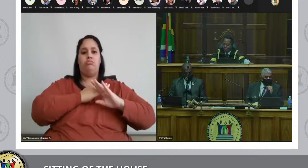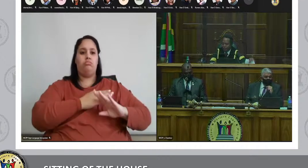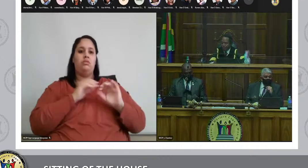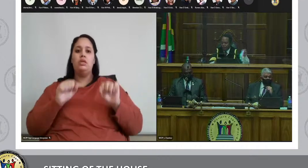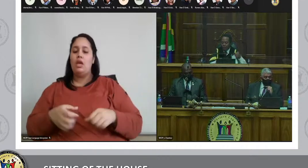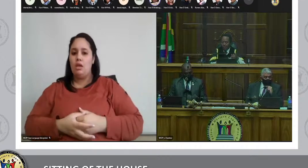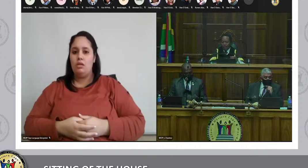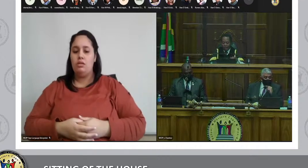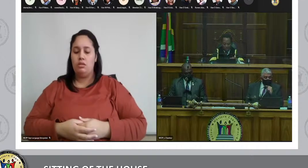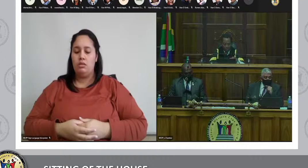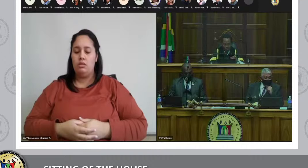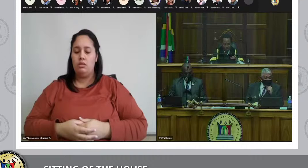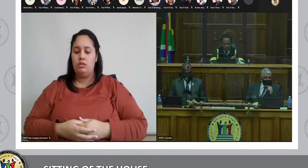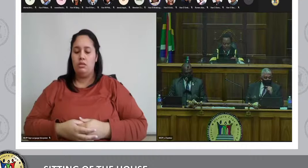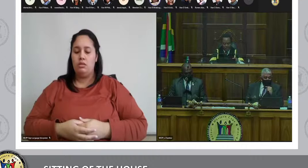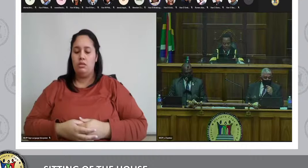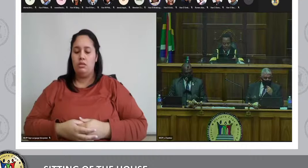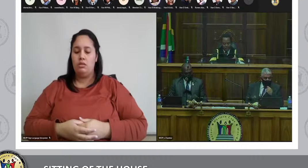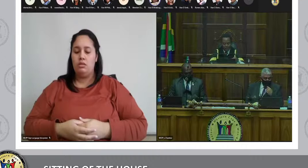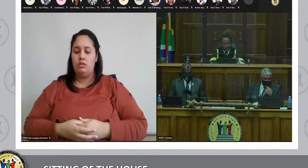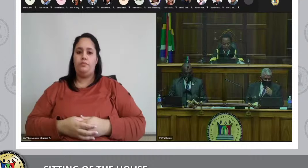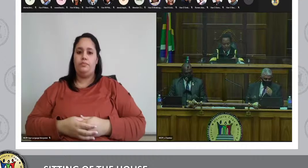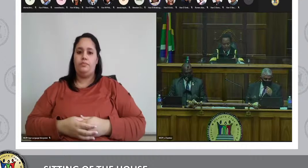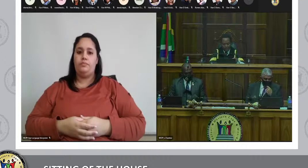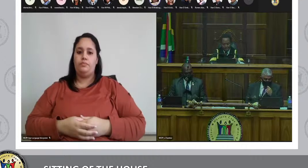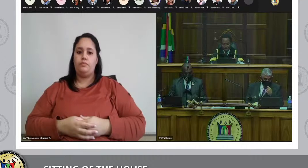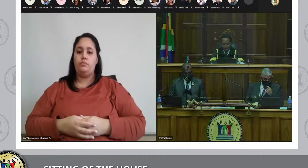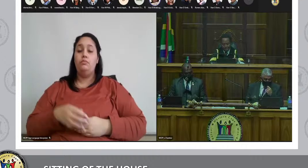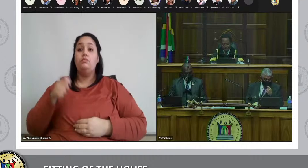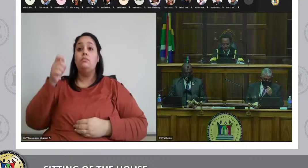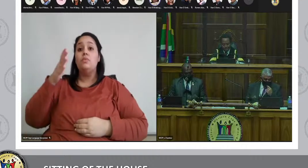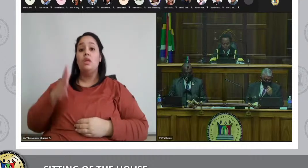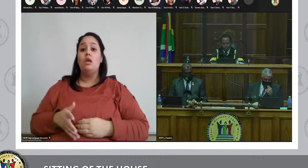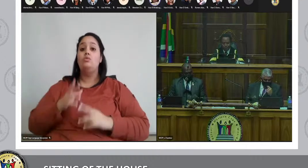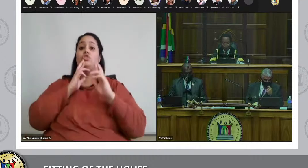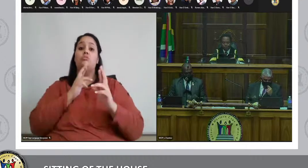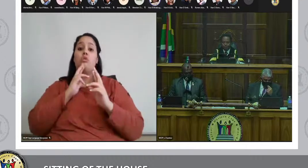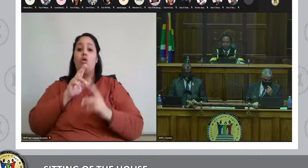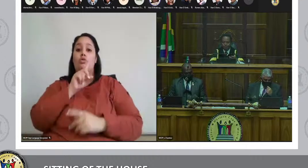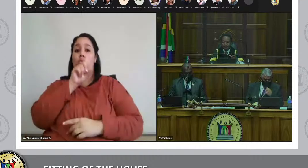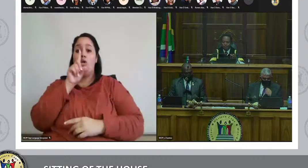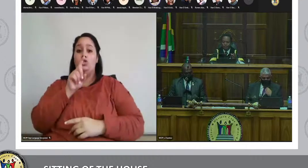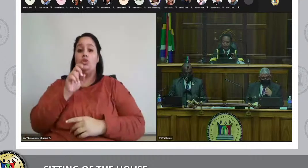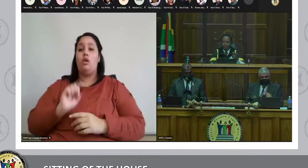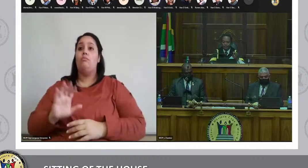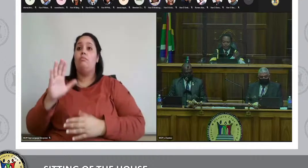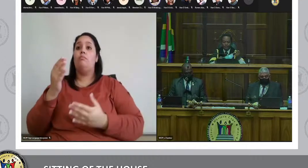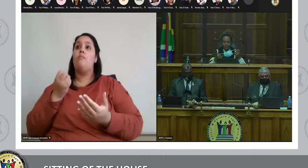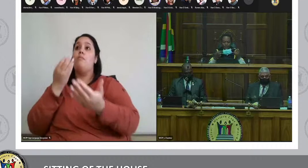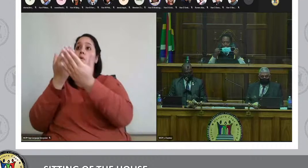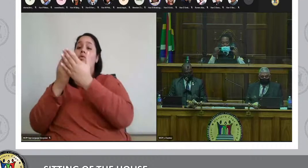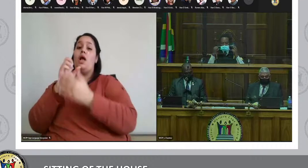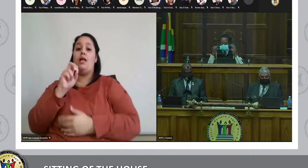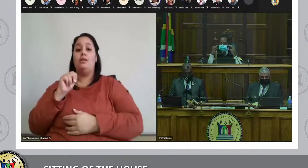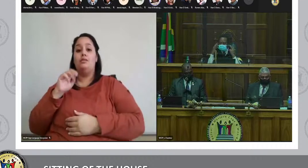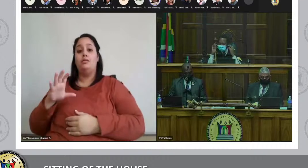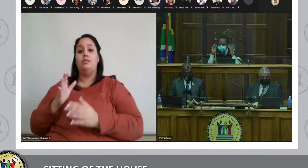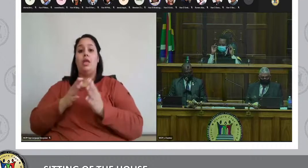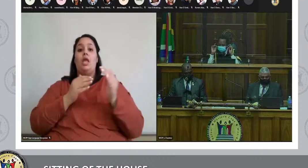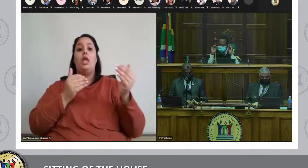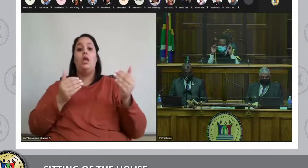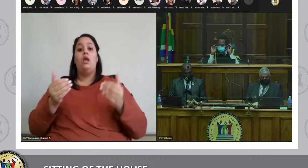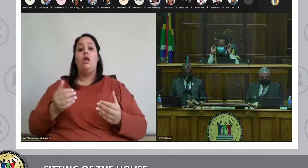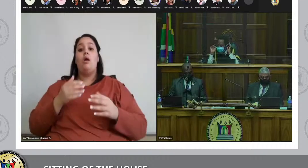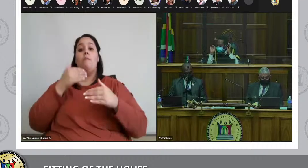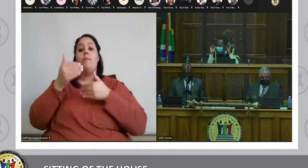infectious COVID-19 pandemic. Speaker, in response to the question posed by the ANC regarding progress made on